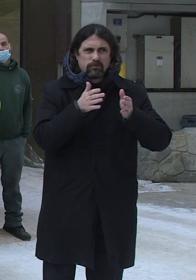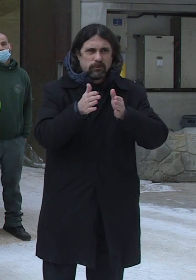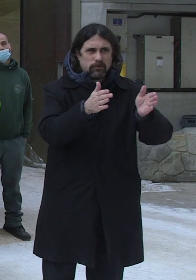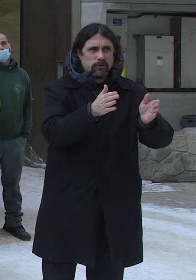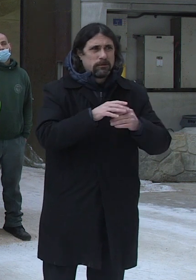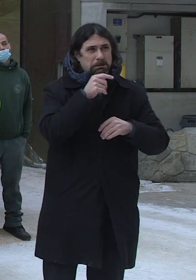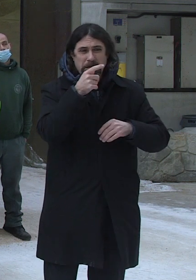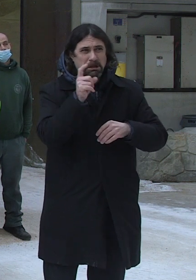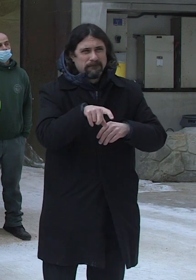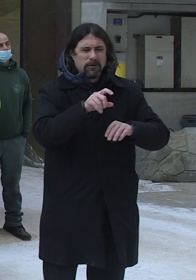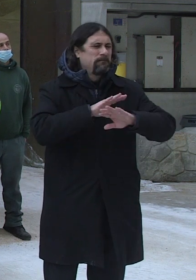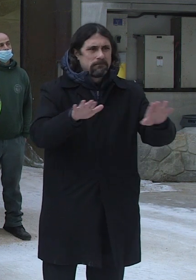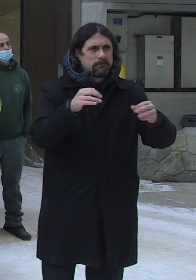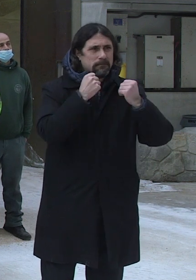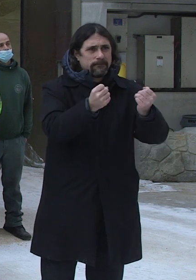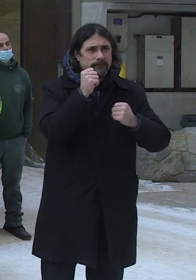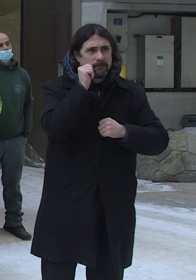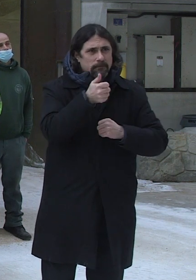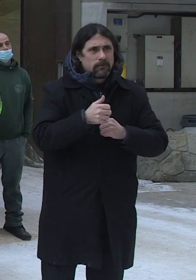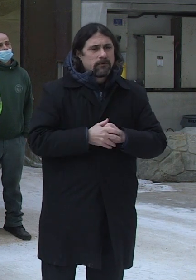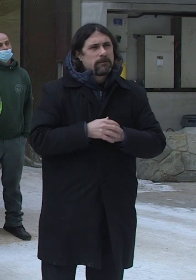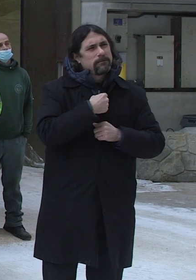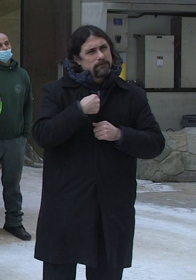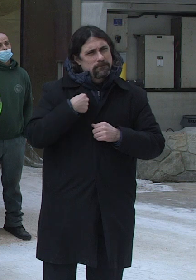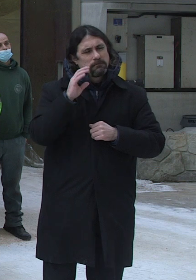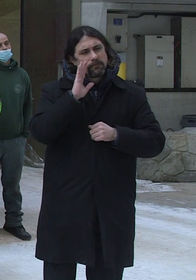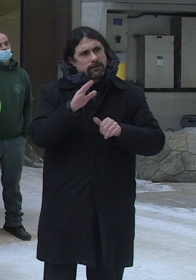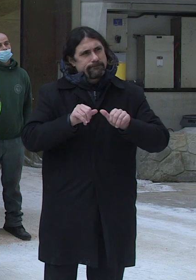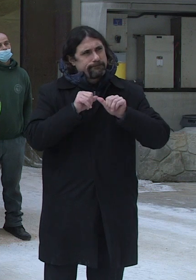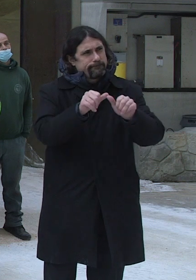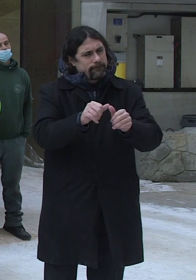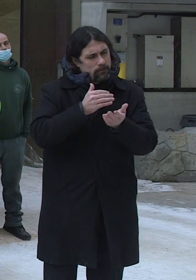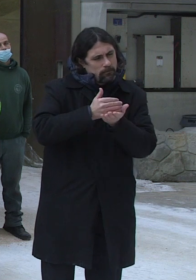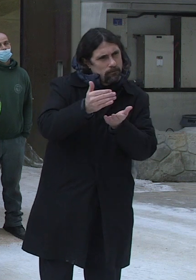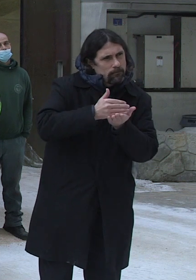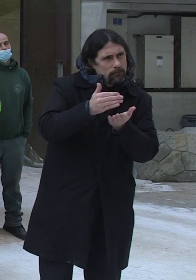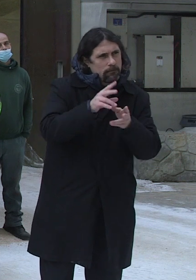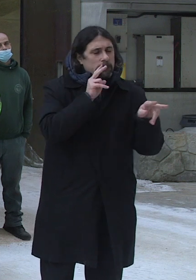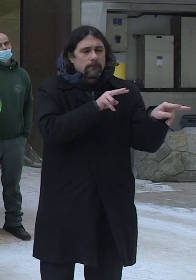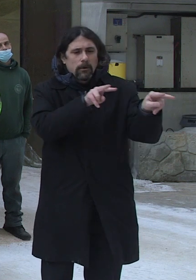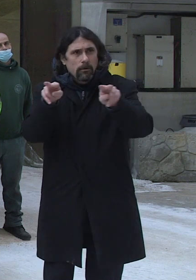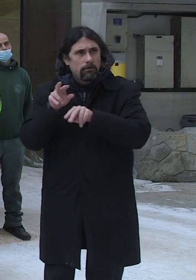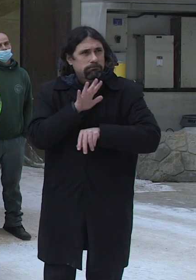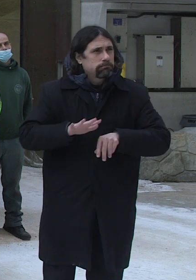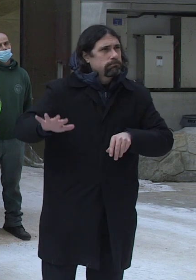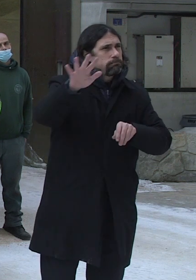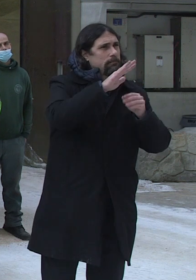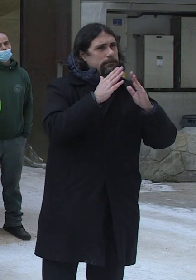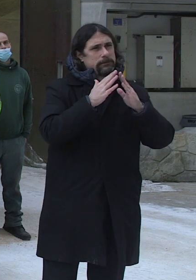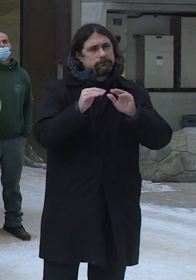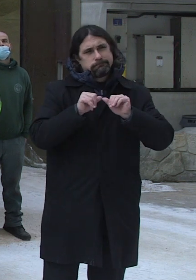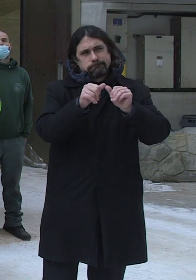and methodically. We could see ground blizzards and whiteout conditions with some of the extreme winds and the rate of snowfall being as high as it